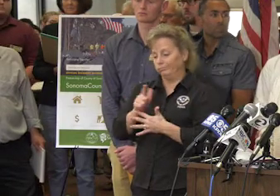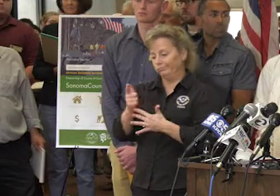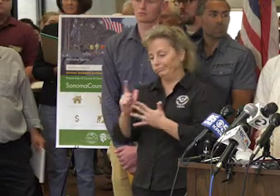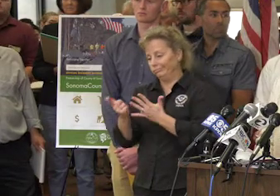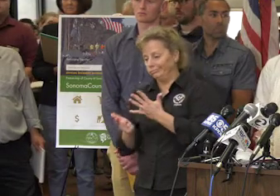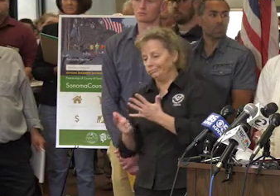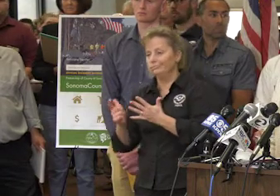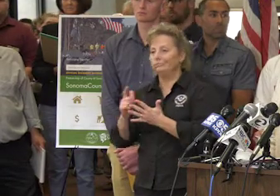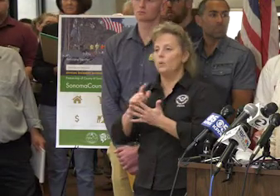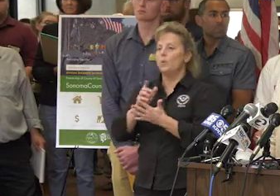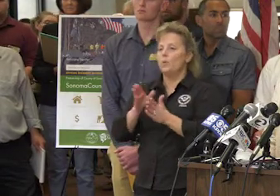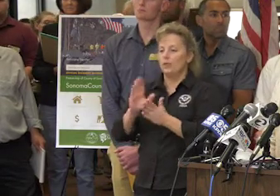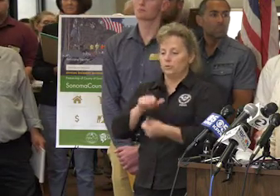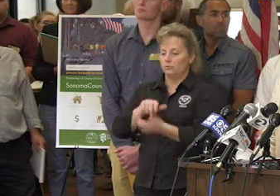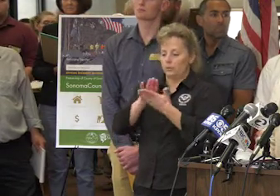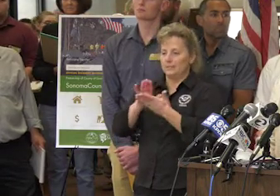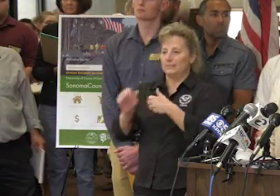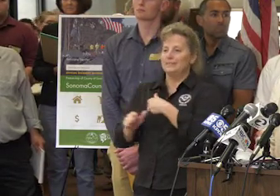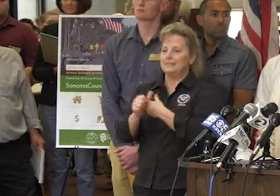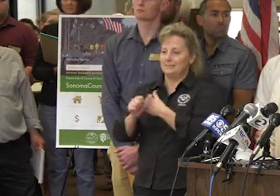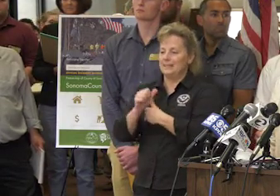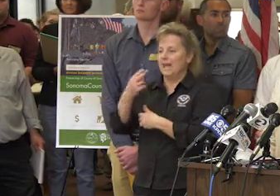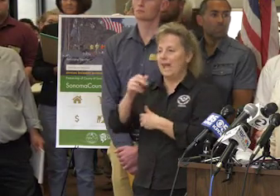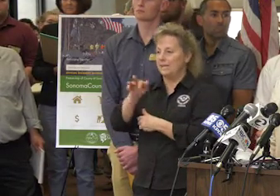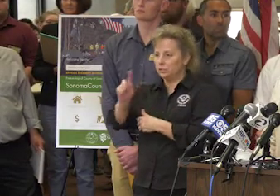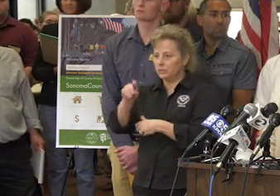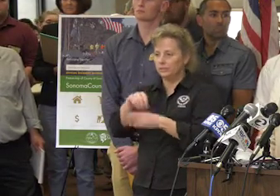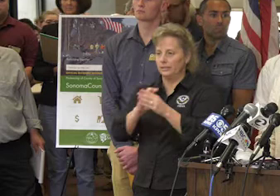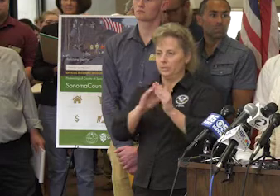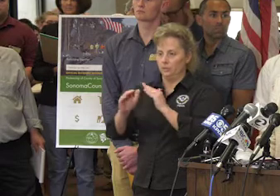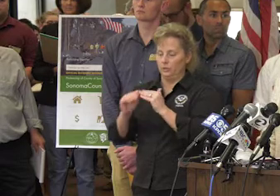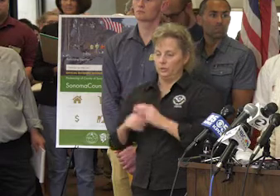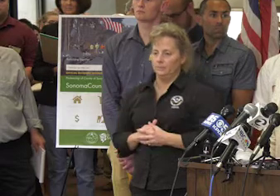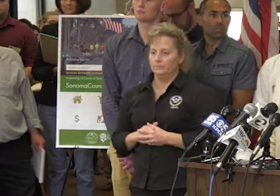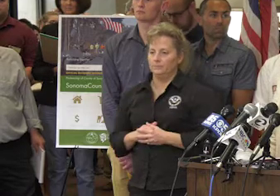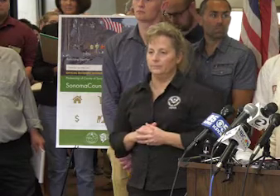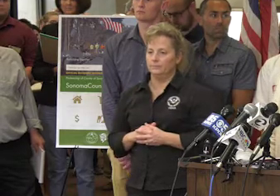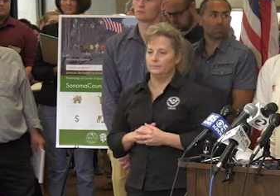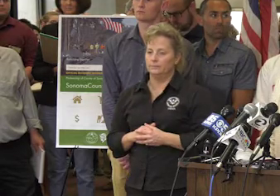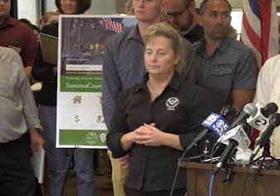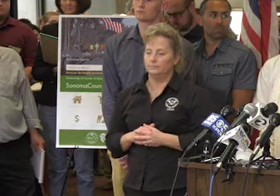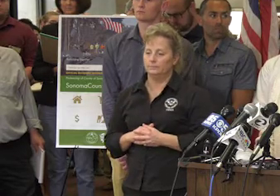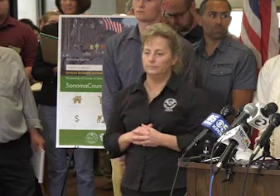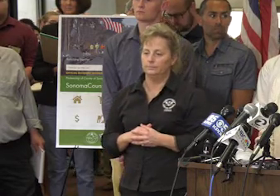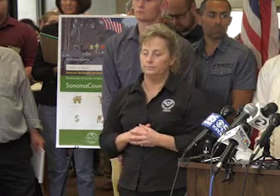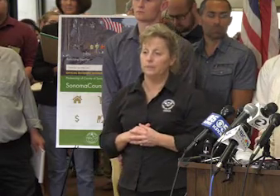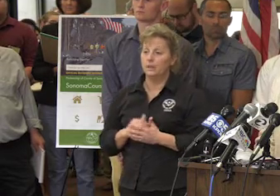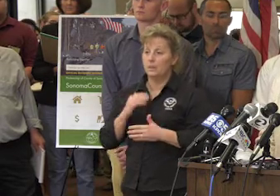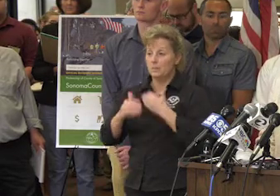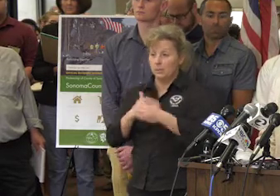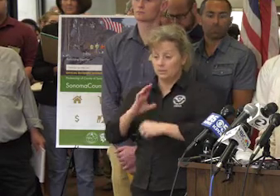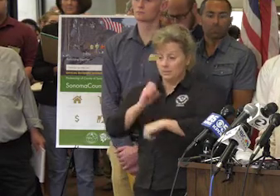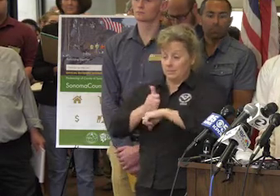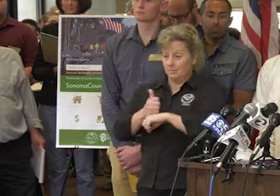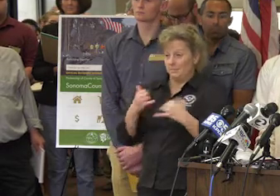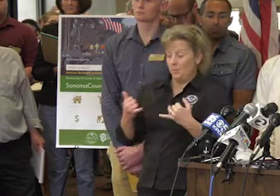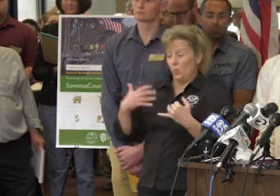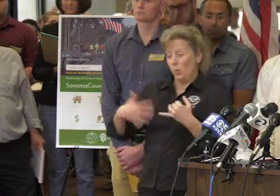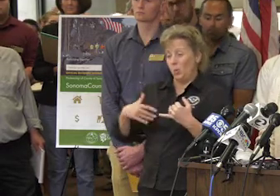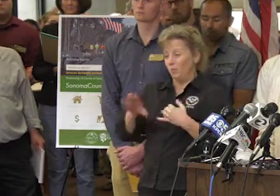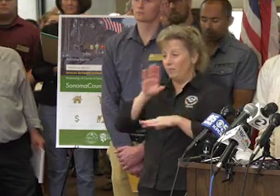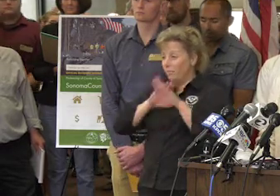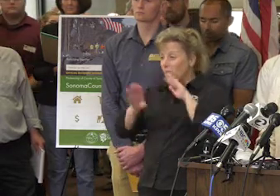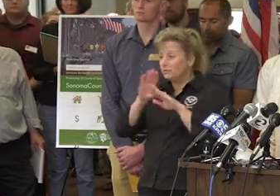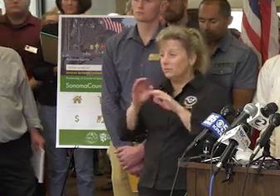to address the hazards in the community. I know that the processes we're putting in place may be a little frustrating and